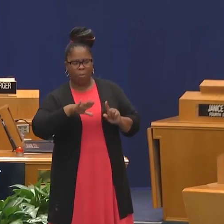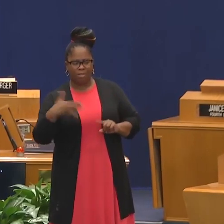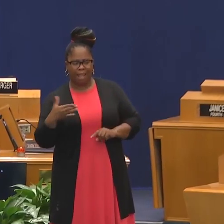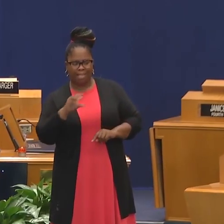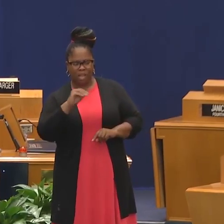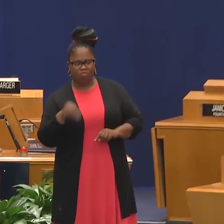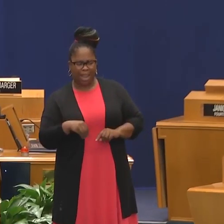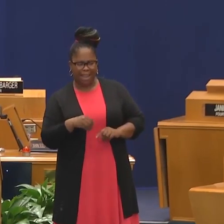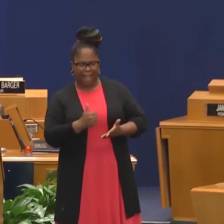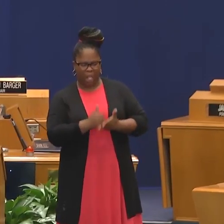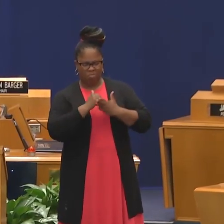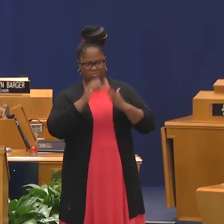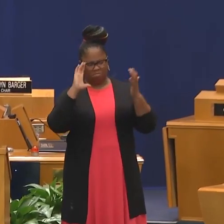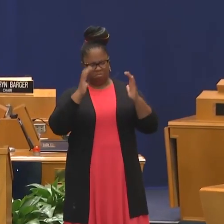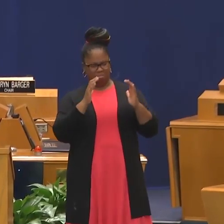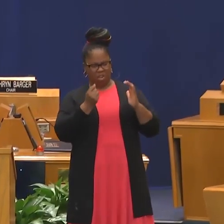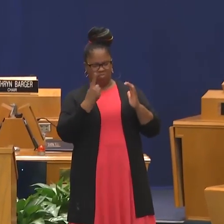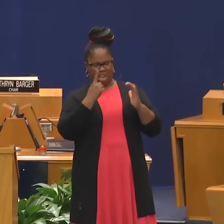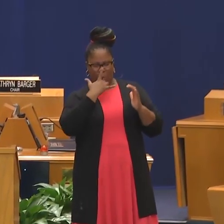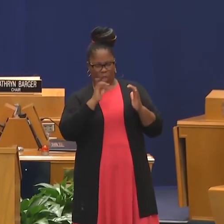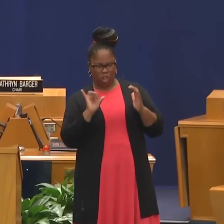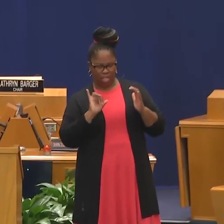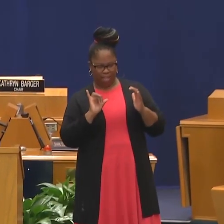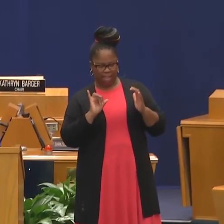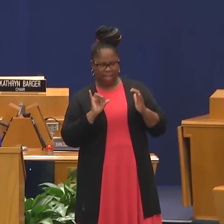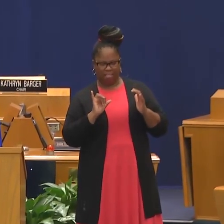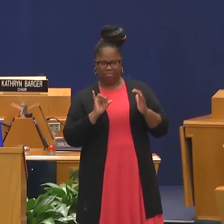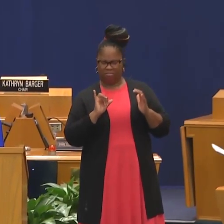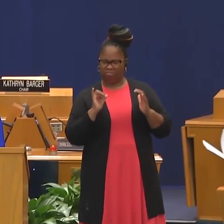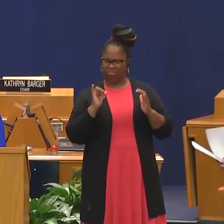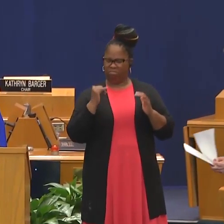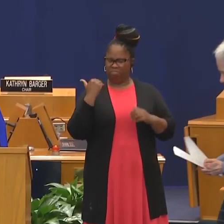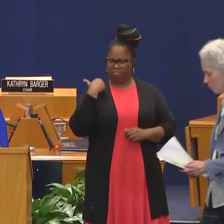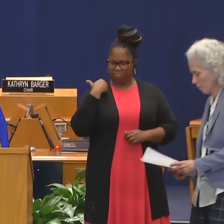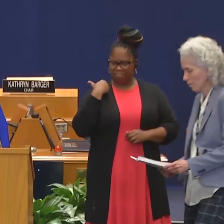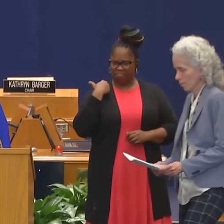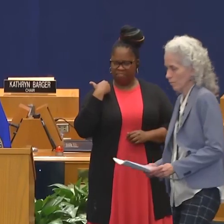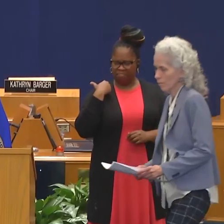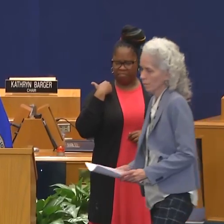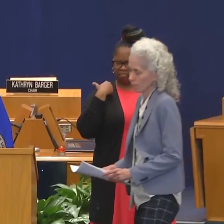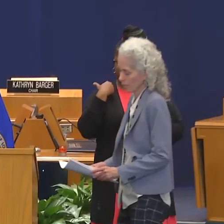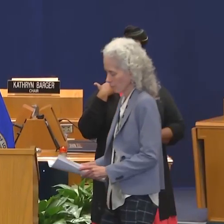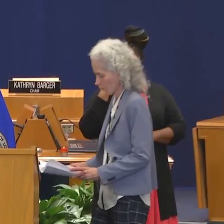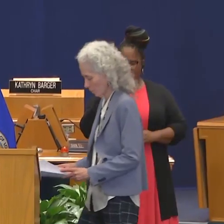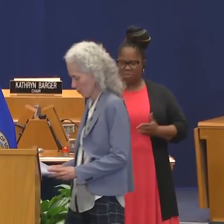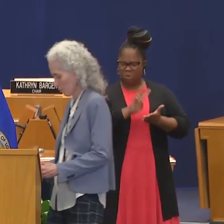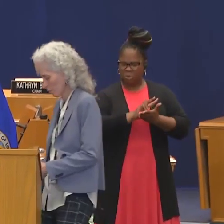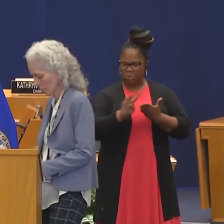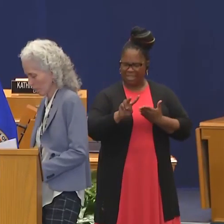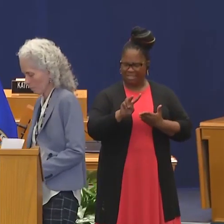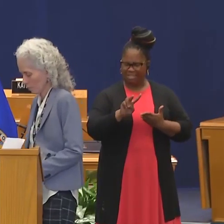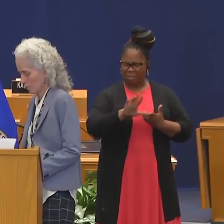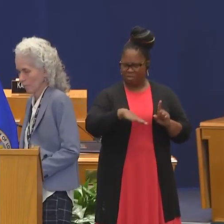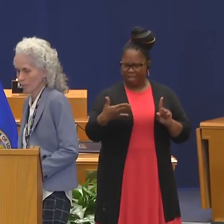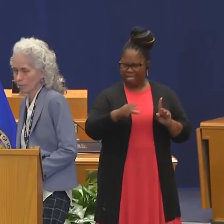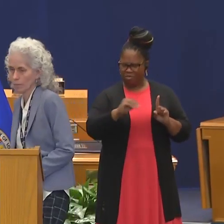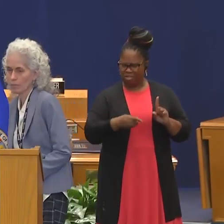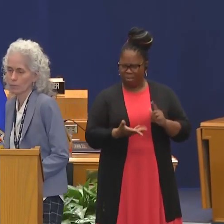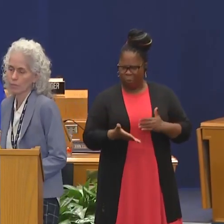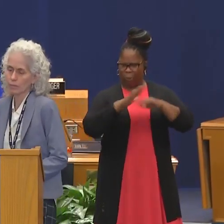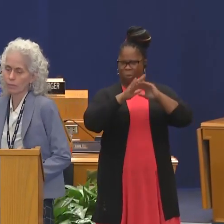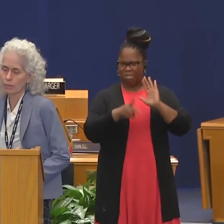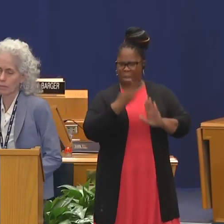in context. I see it more than doubled in the last 2 weeks, And what can you attribute that to?